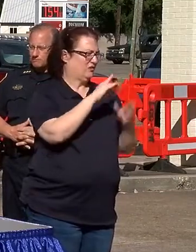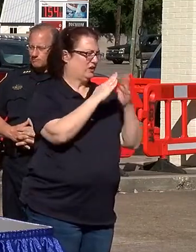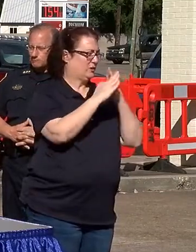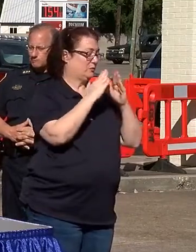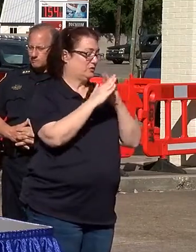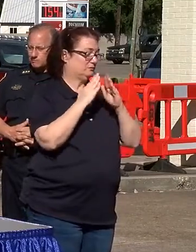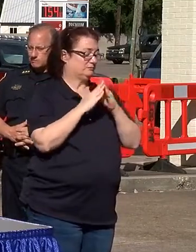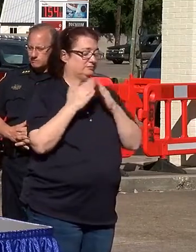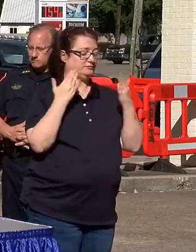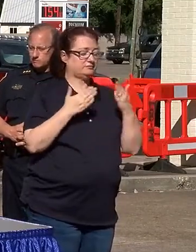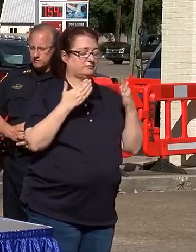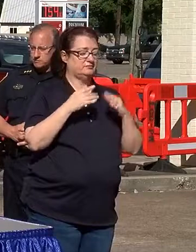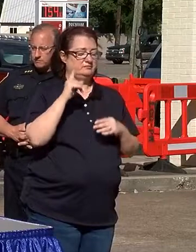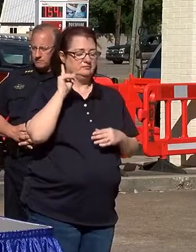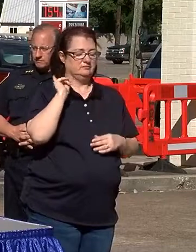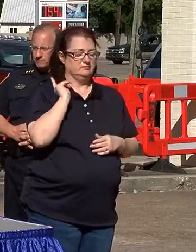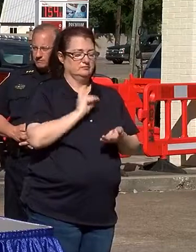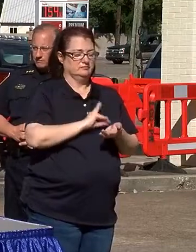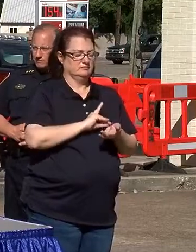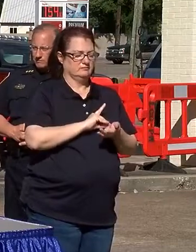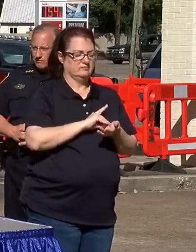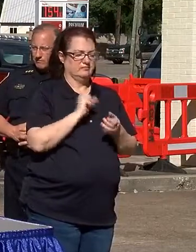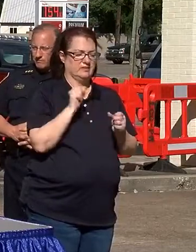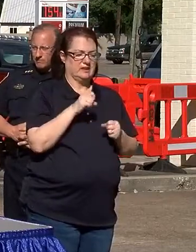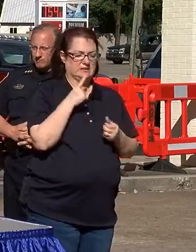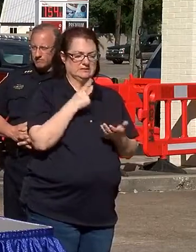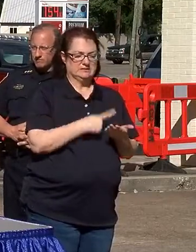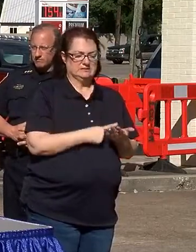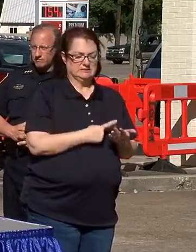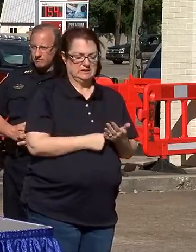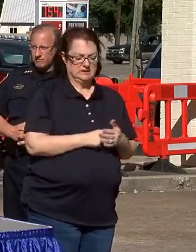Claymore can talk about risk and reward and analysis. Thank you, Doctor.